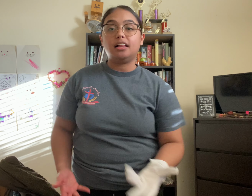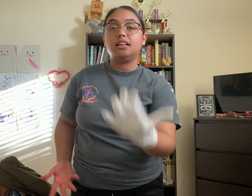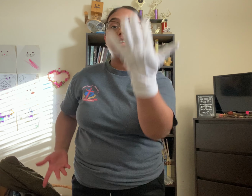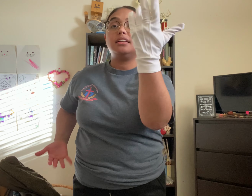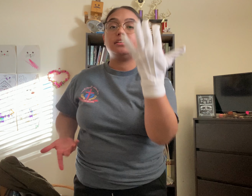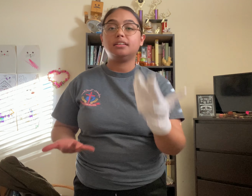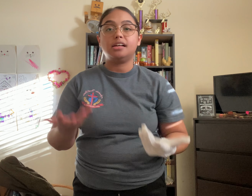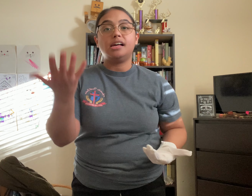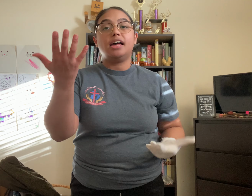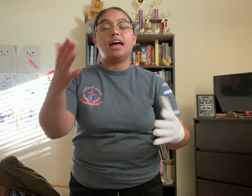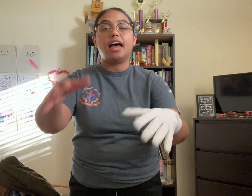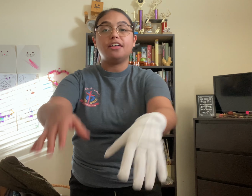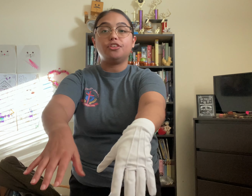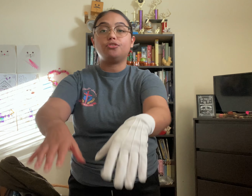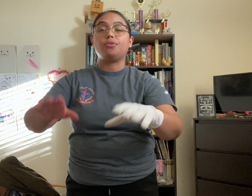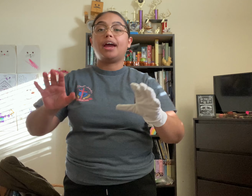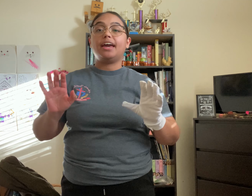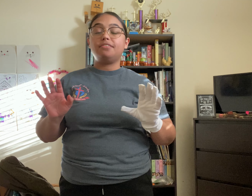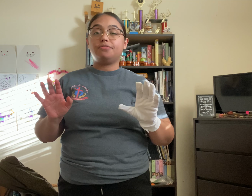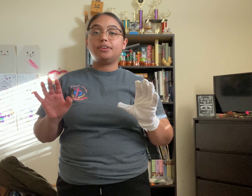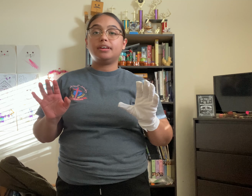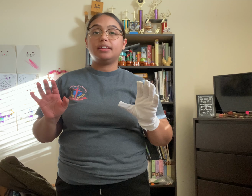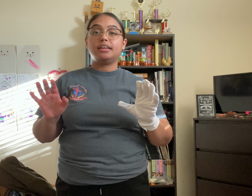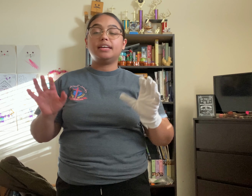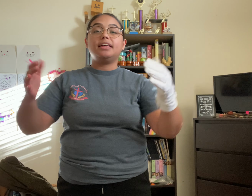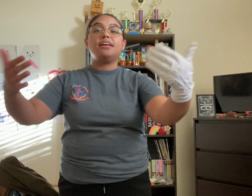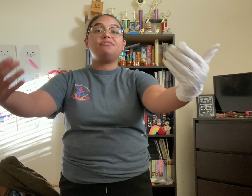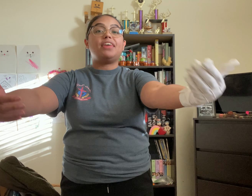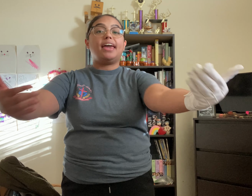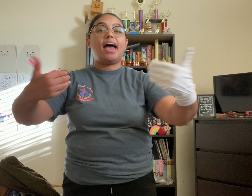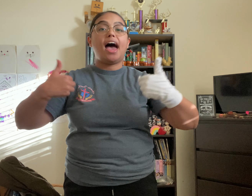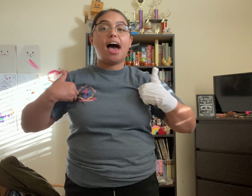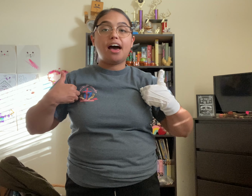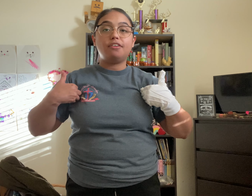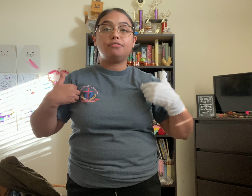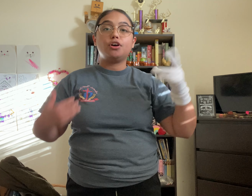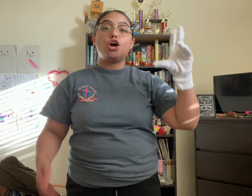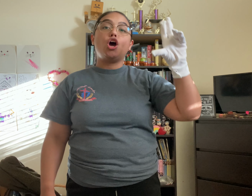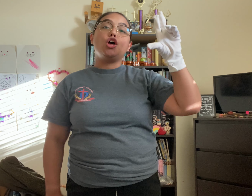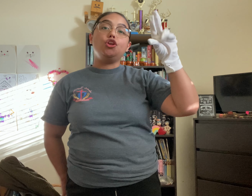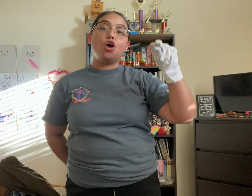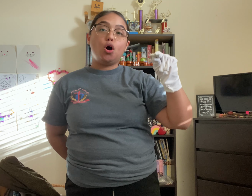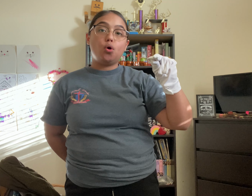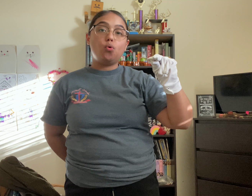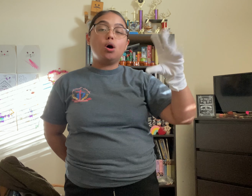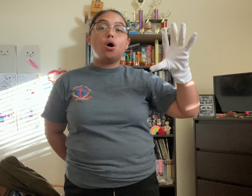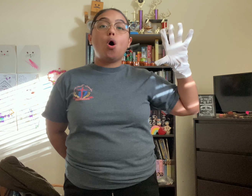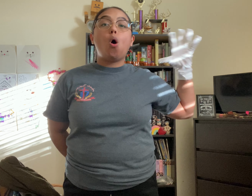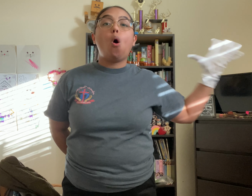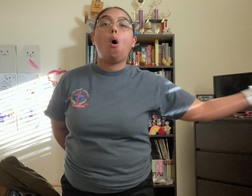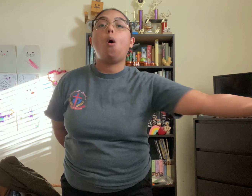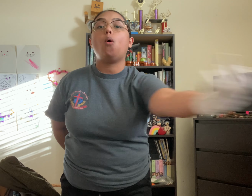hell, and the grave, they have no